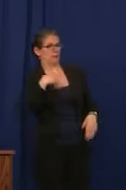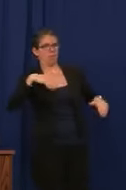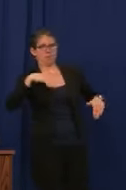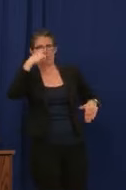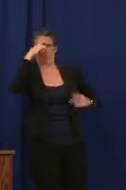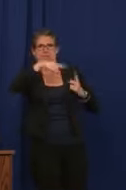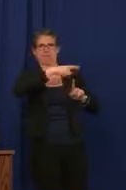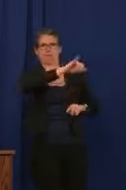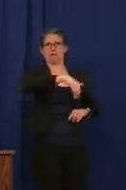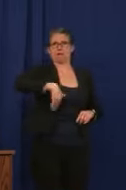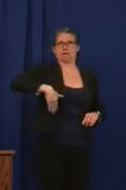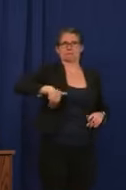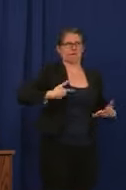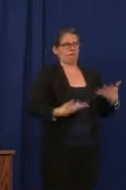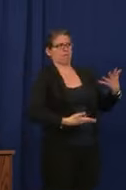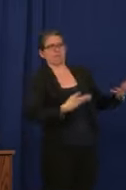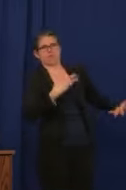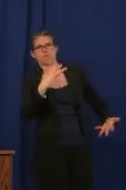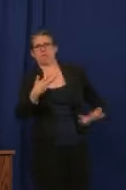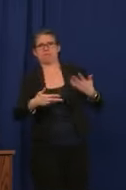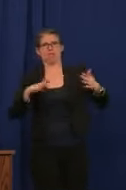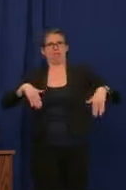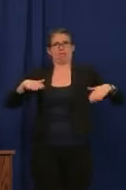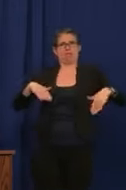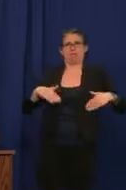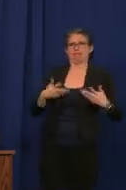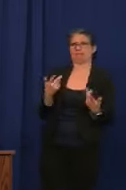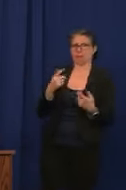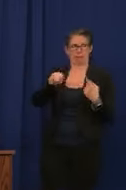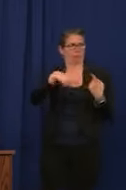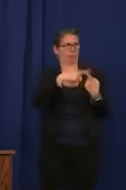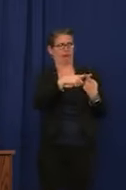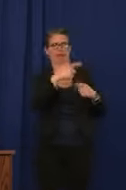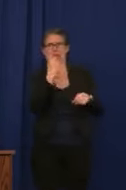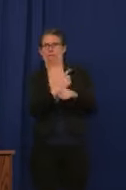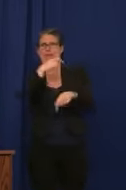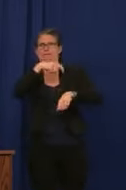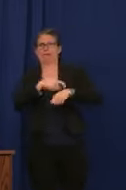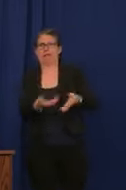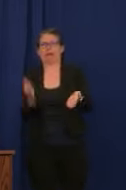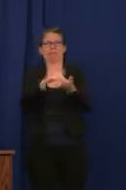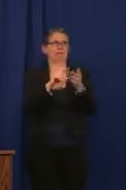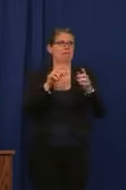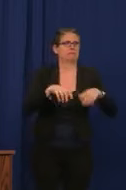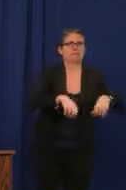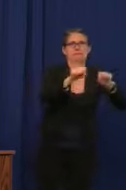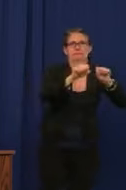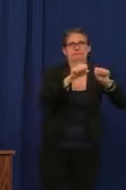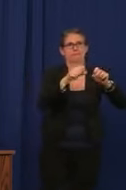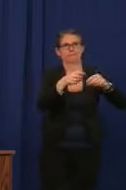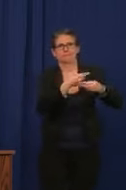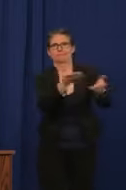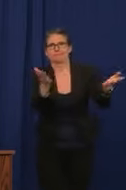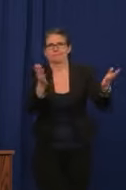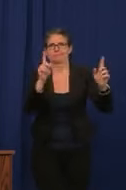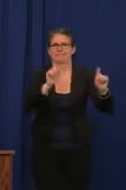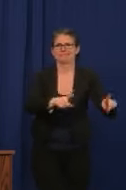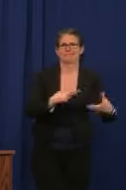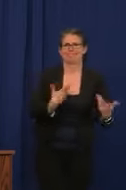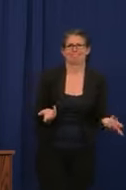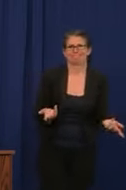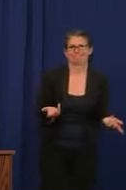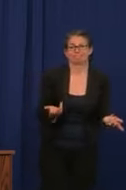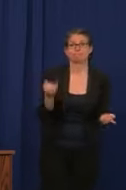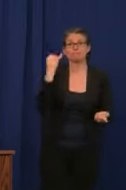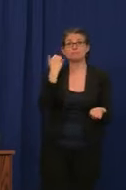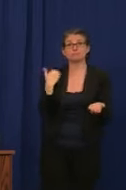other hand, the question might be, what would it change on top of the public health advice that's already being given to these facilities